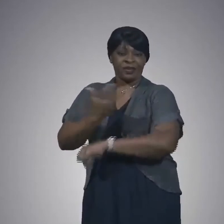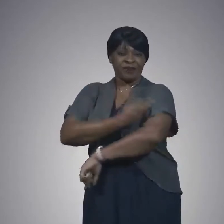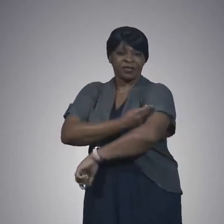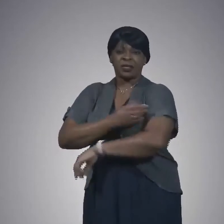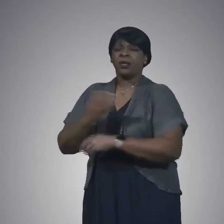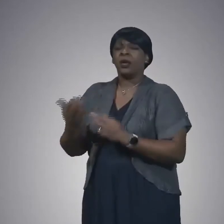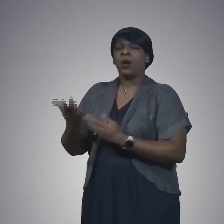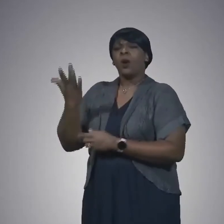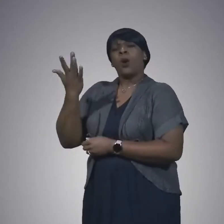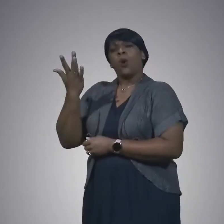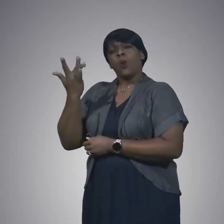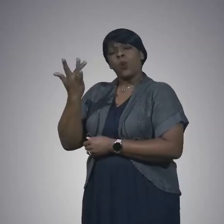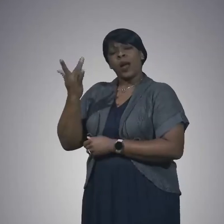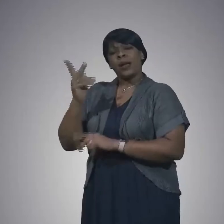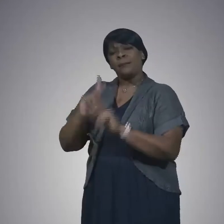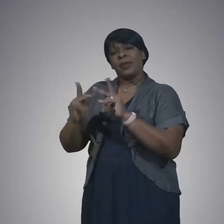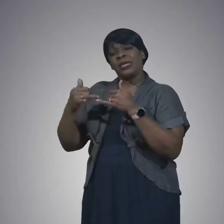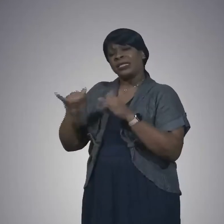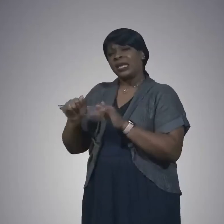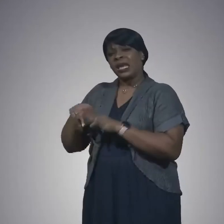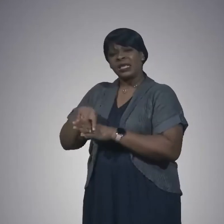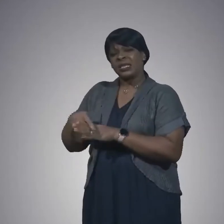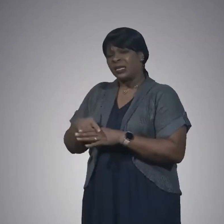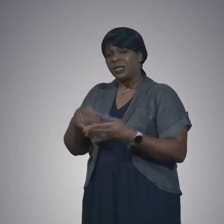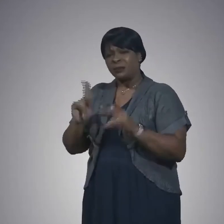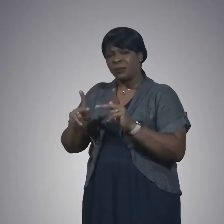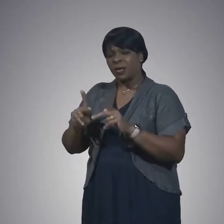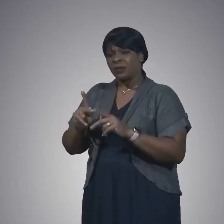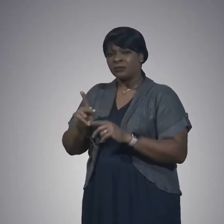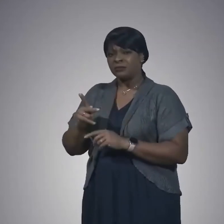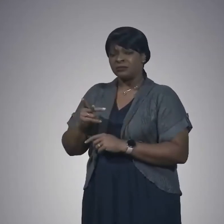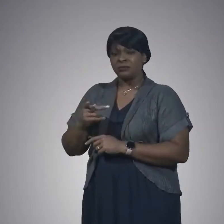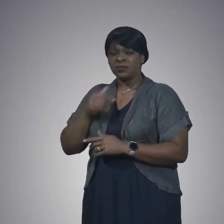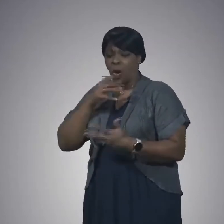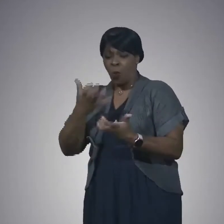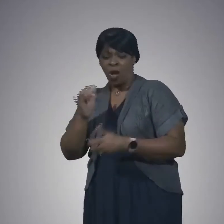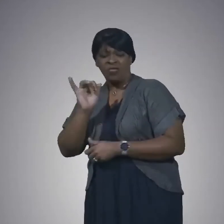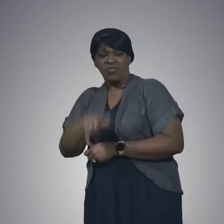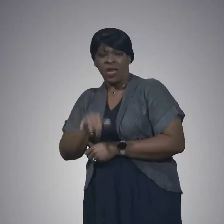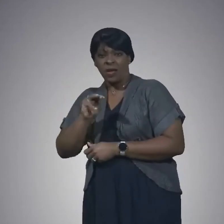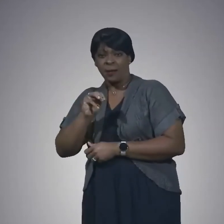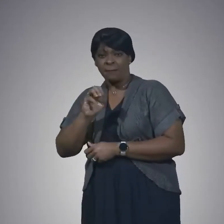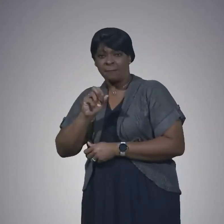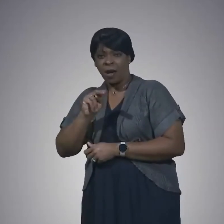why are people still dying? Are people like turning away monoclonals